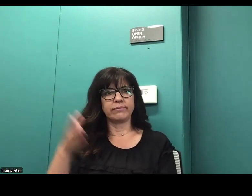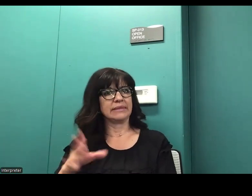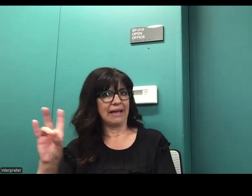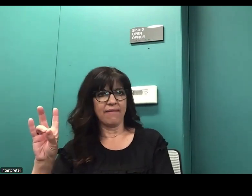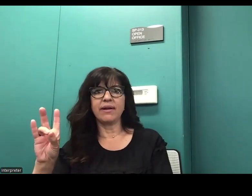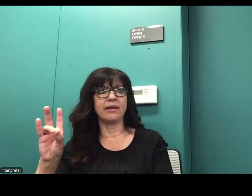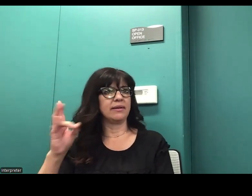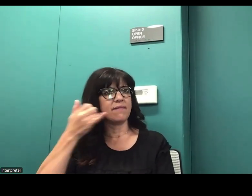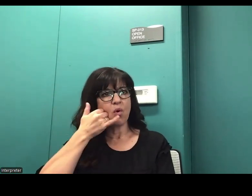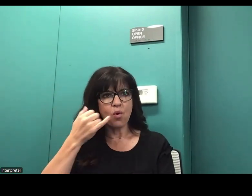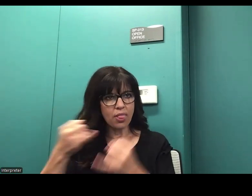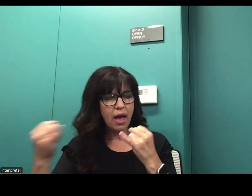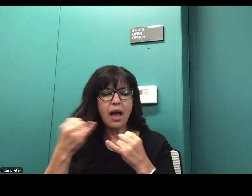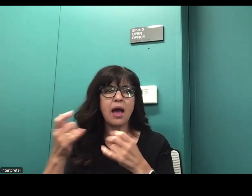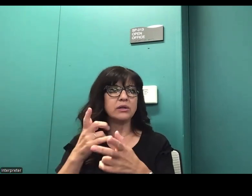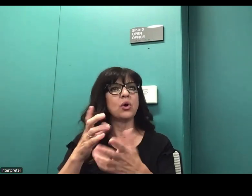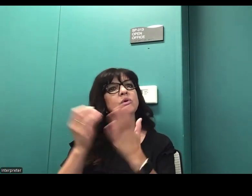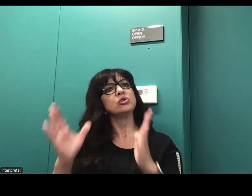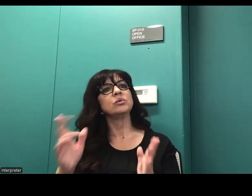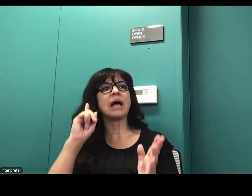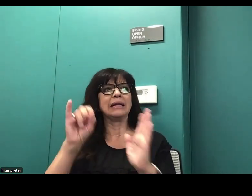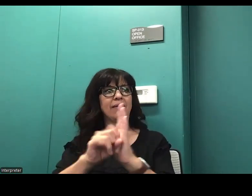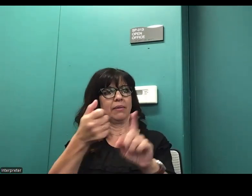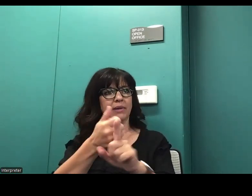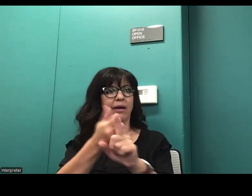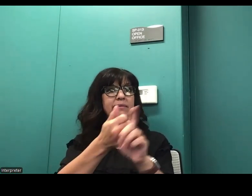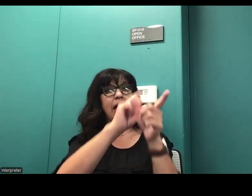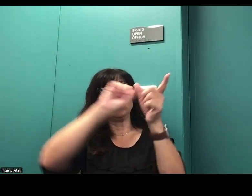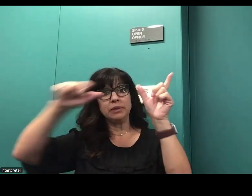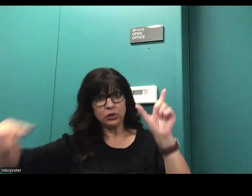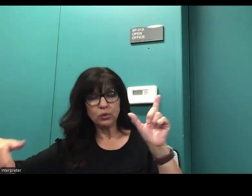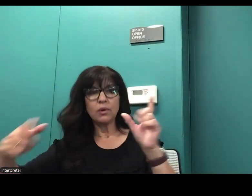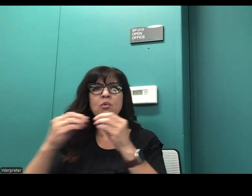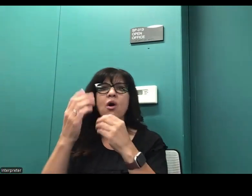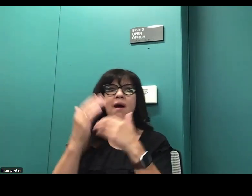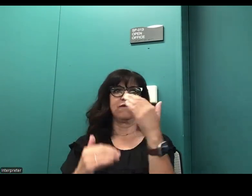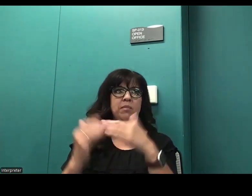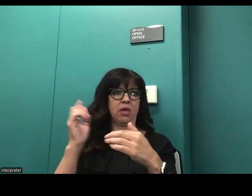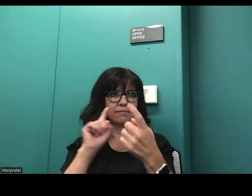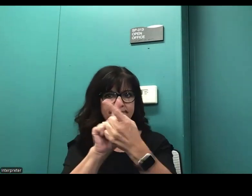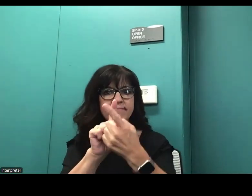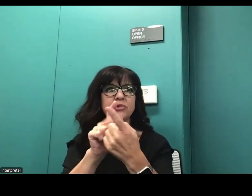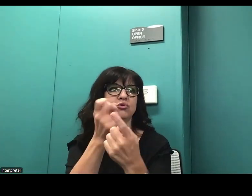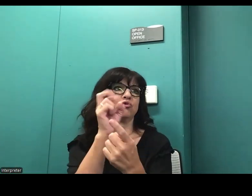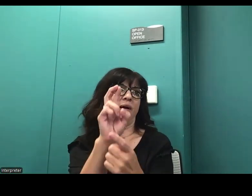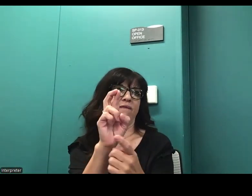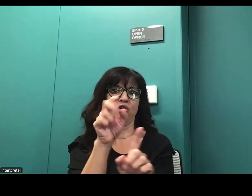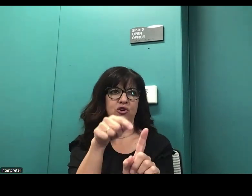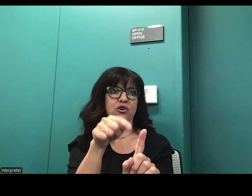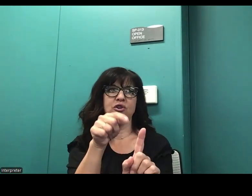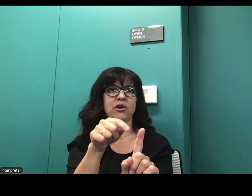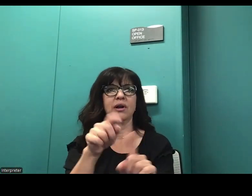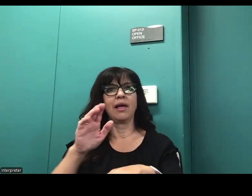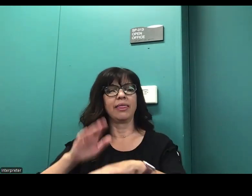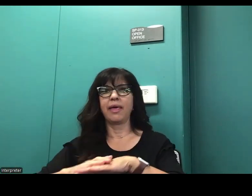Some students who identify as LGBTQ are more comfortable going to Trevor than they are